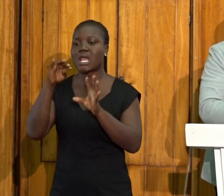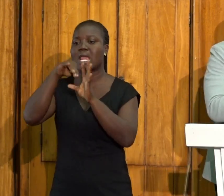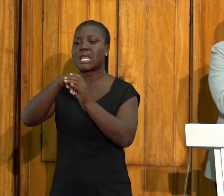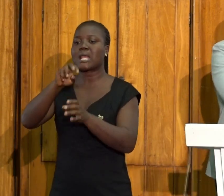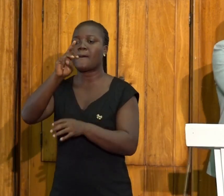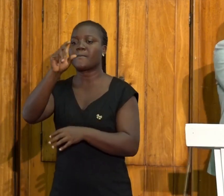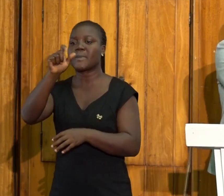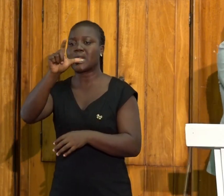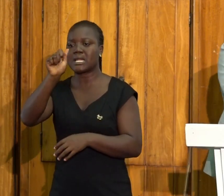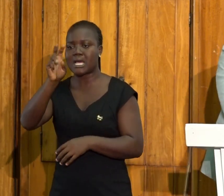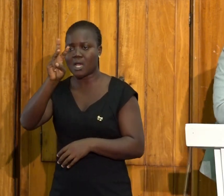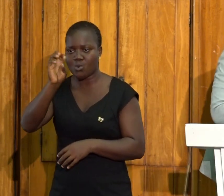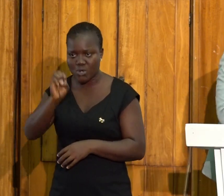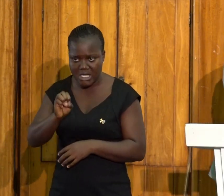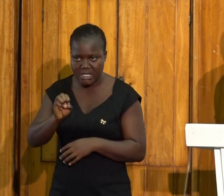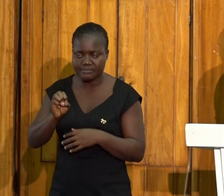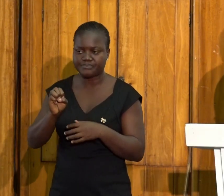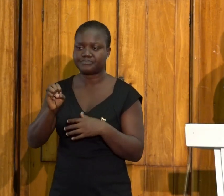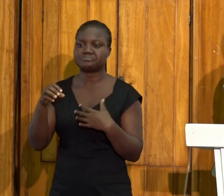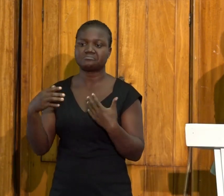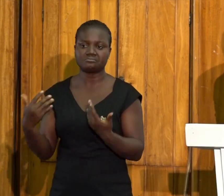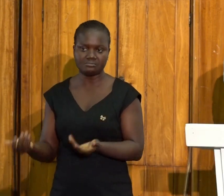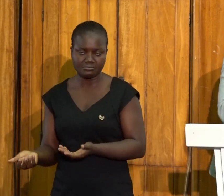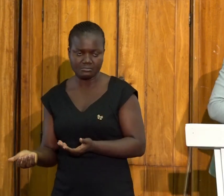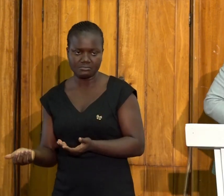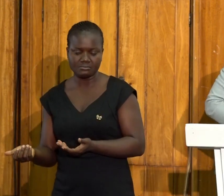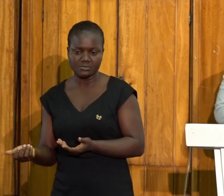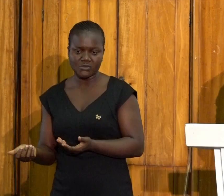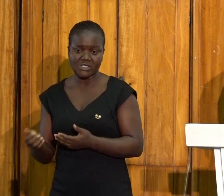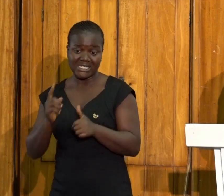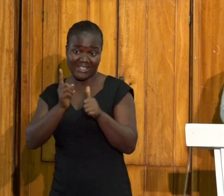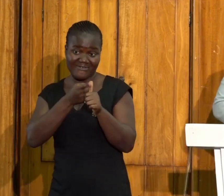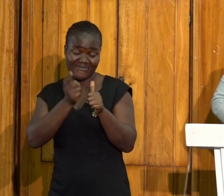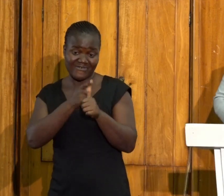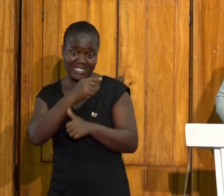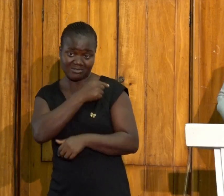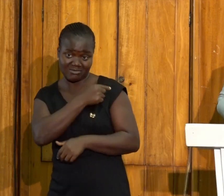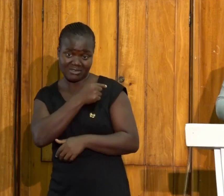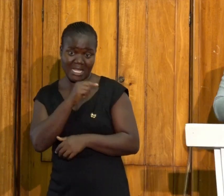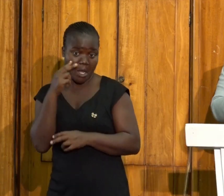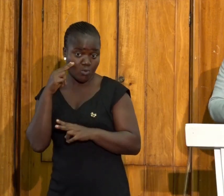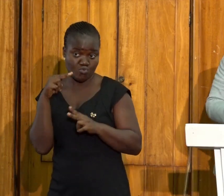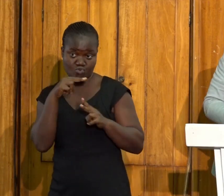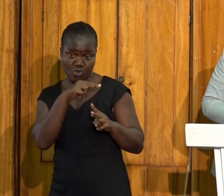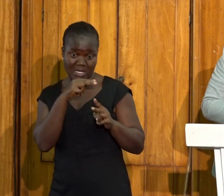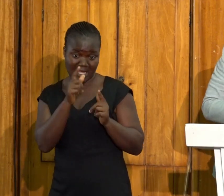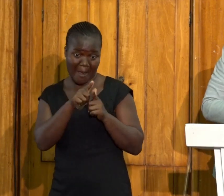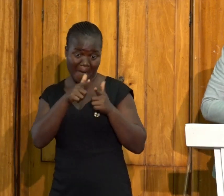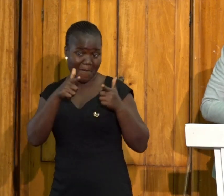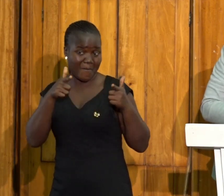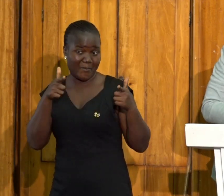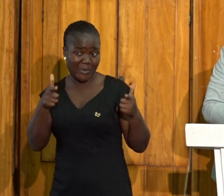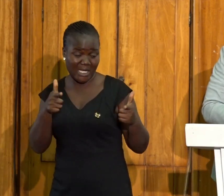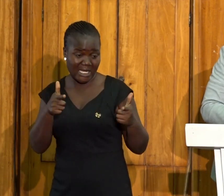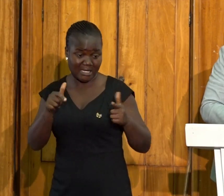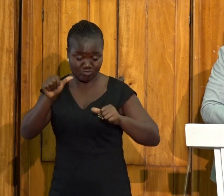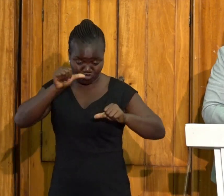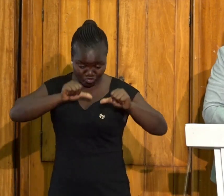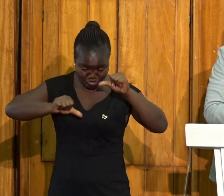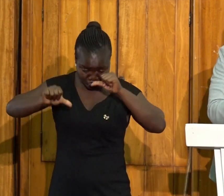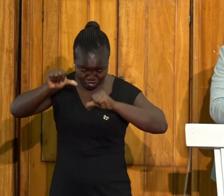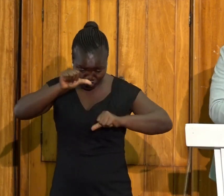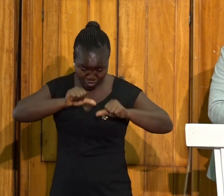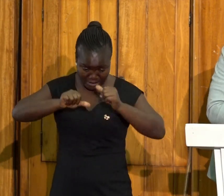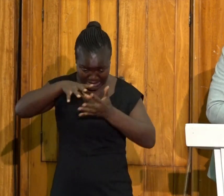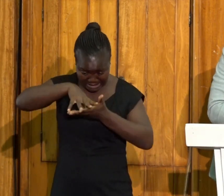Malawi on carb. So the first one that looks, there are two here. Path to Scale is a big implementation science study that is